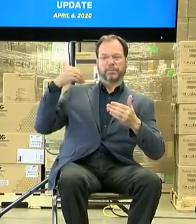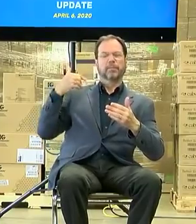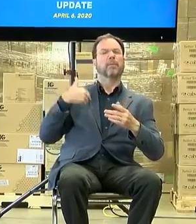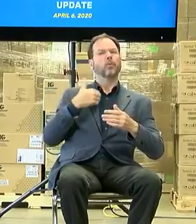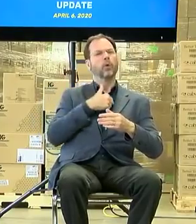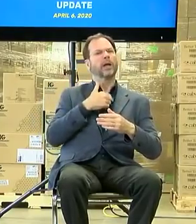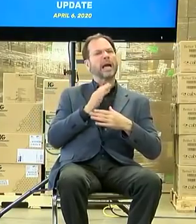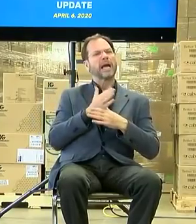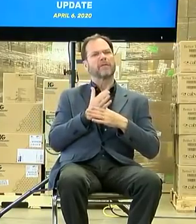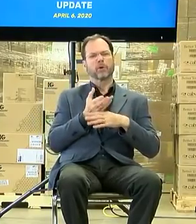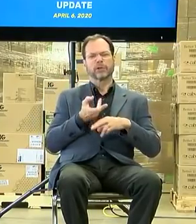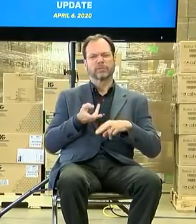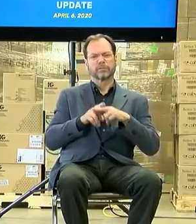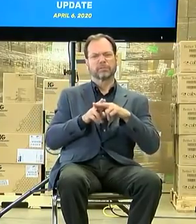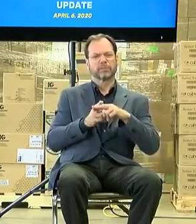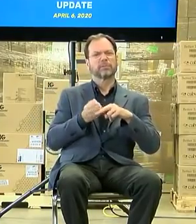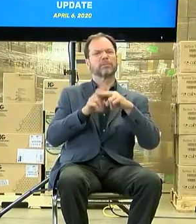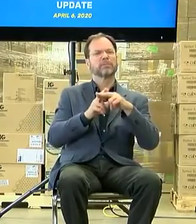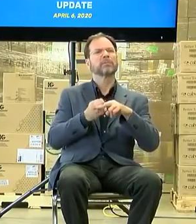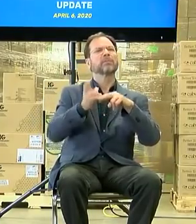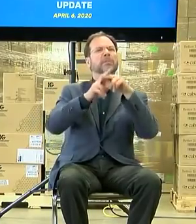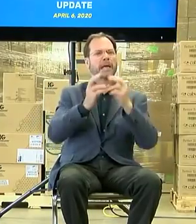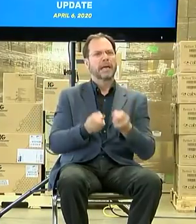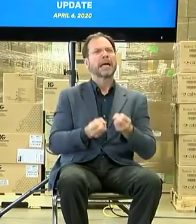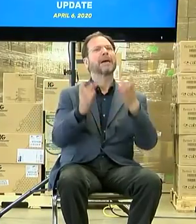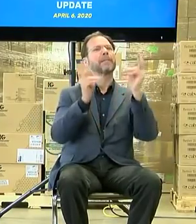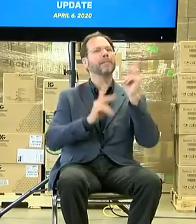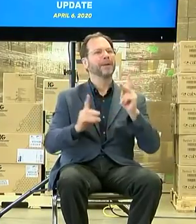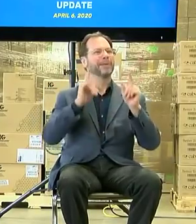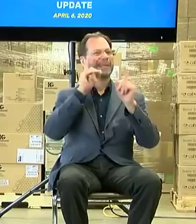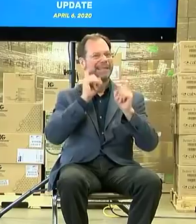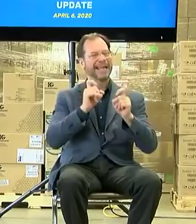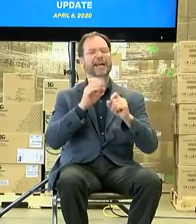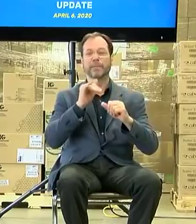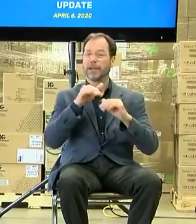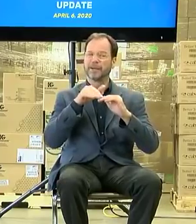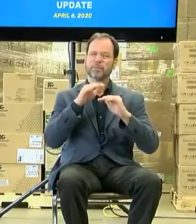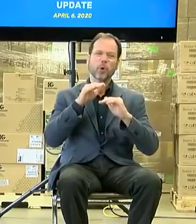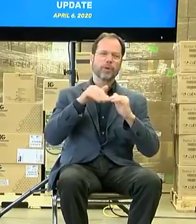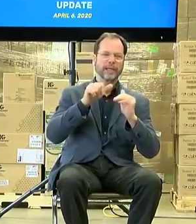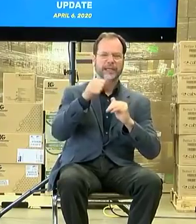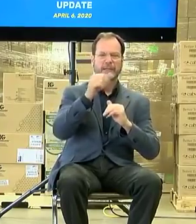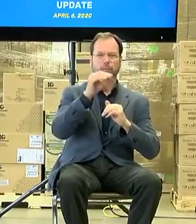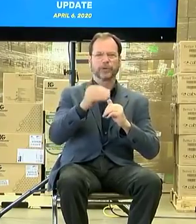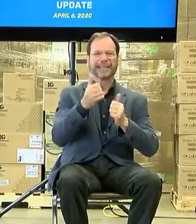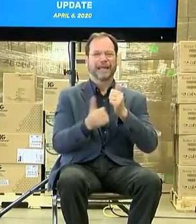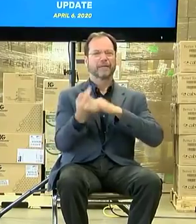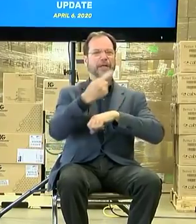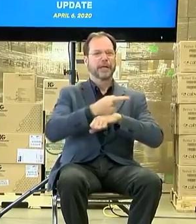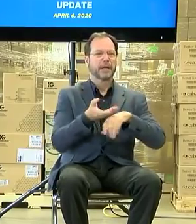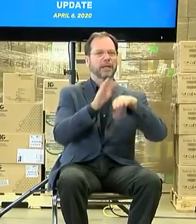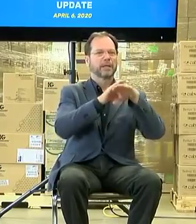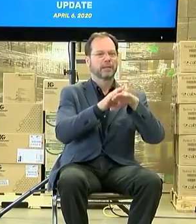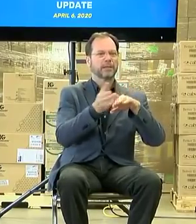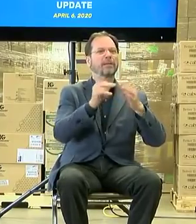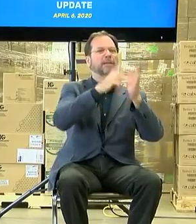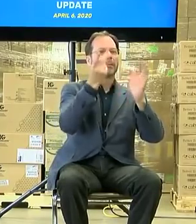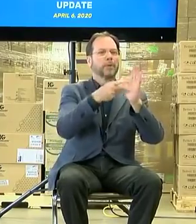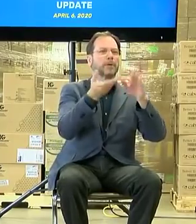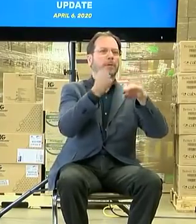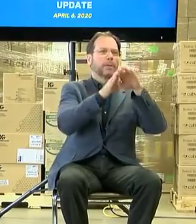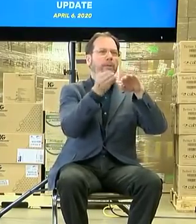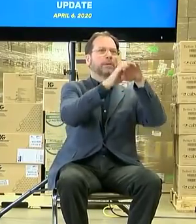are increasing the number of people who are being tested by more than 10% per day, compounded daily.